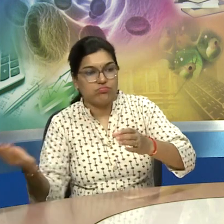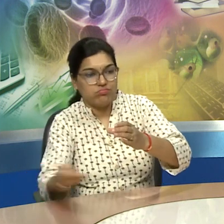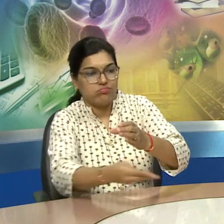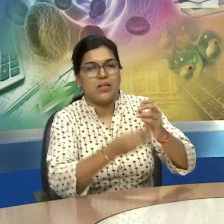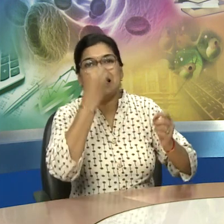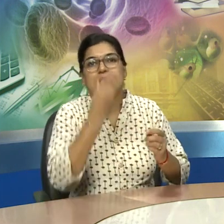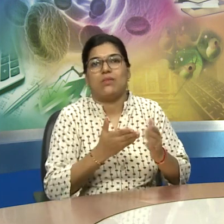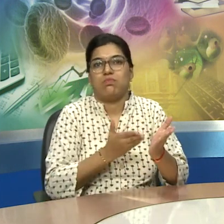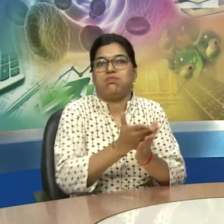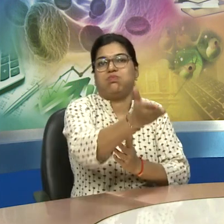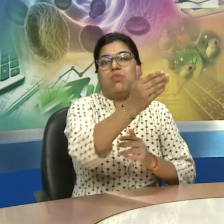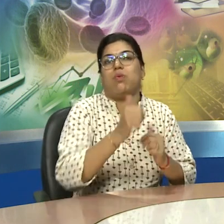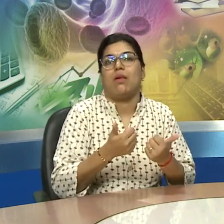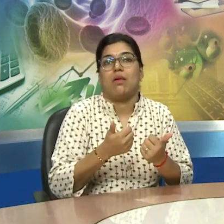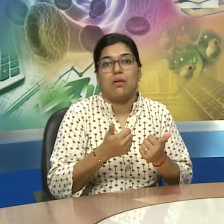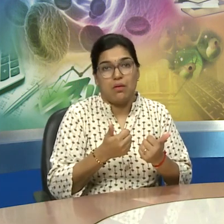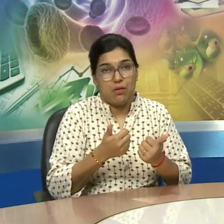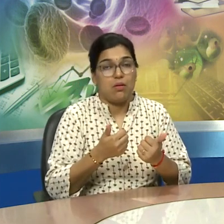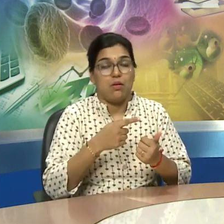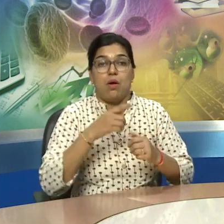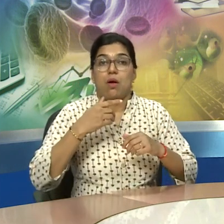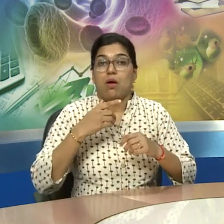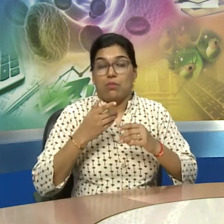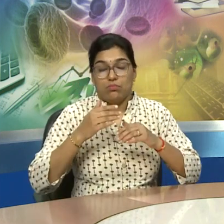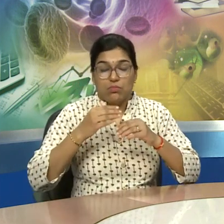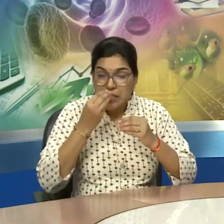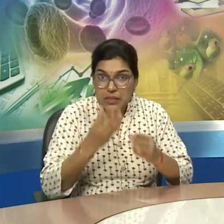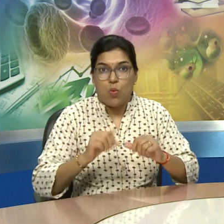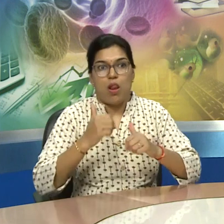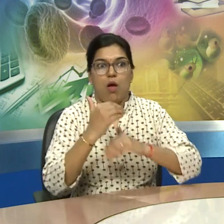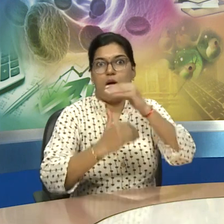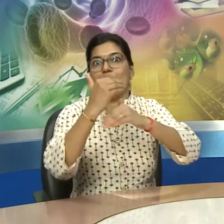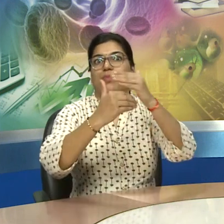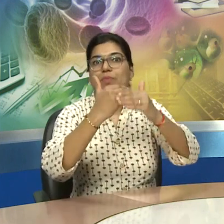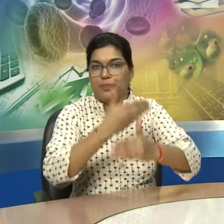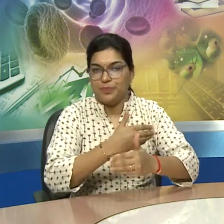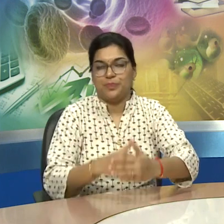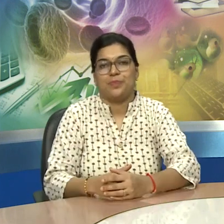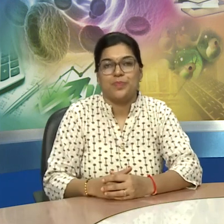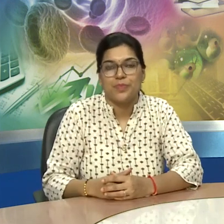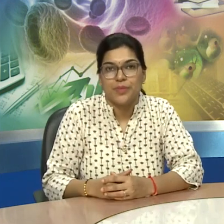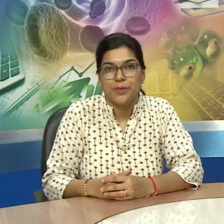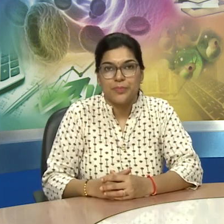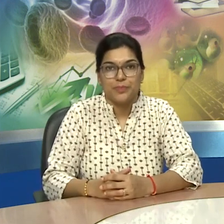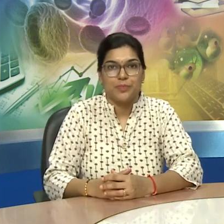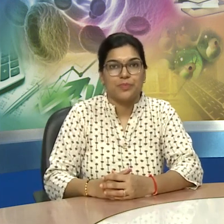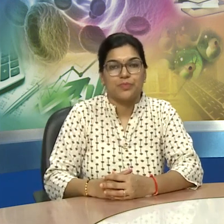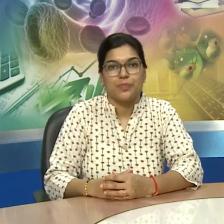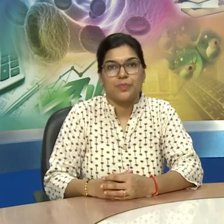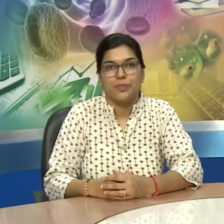and now they had new tools which were making their work easy so they can work more nowadays